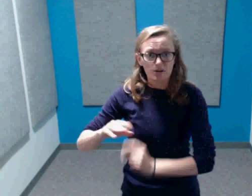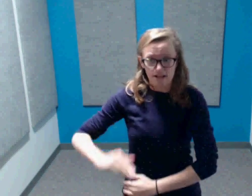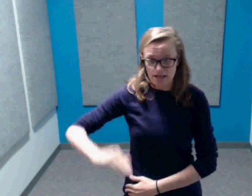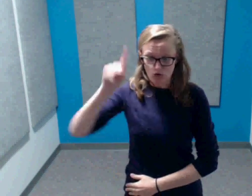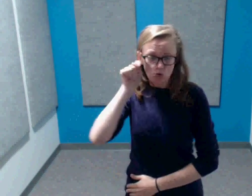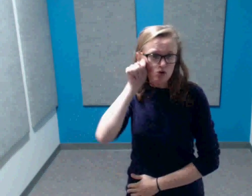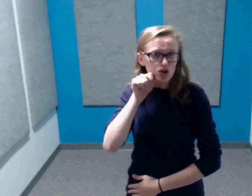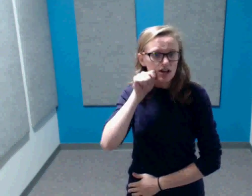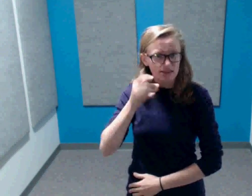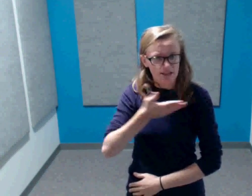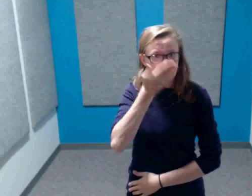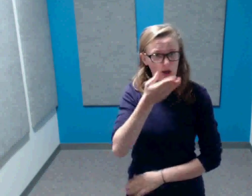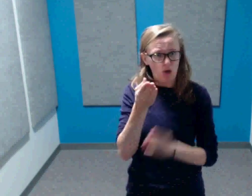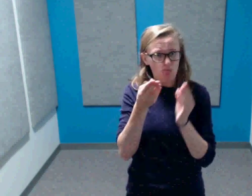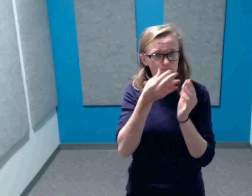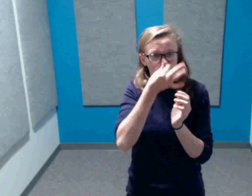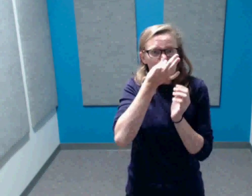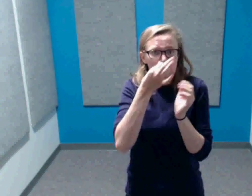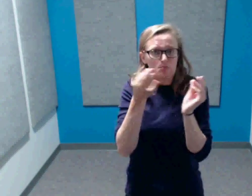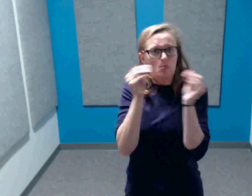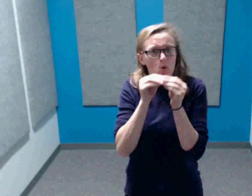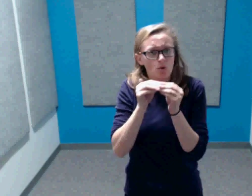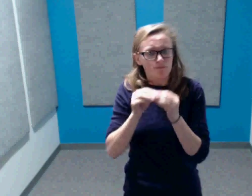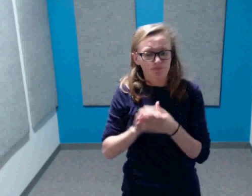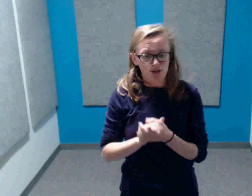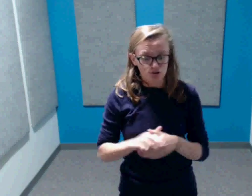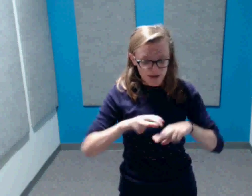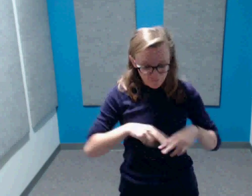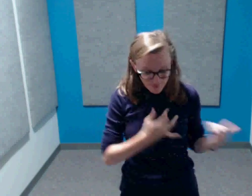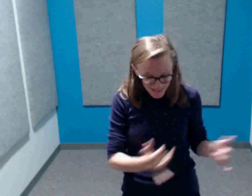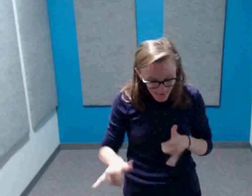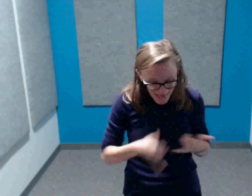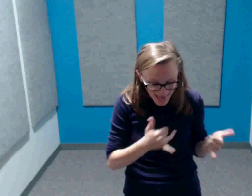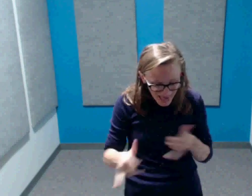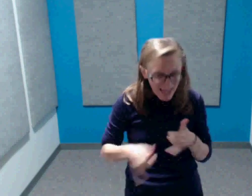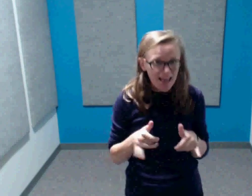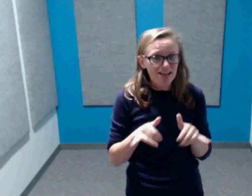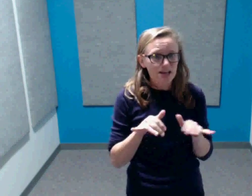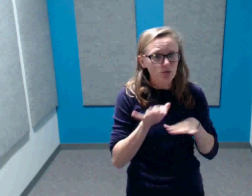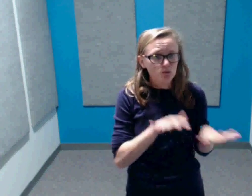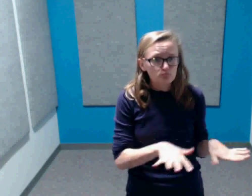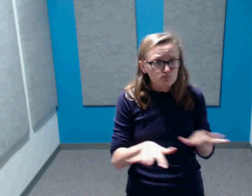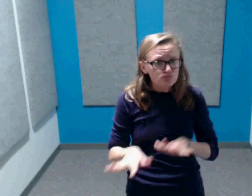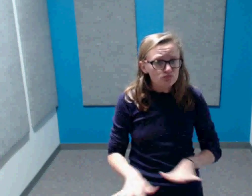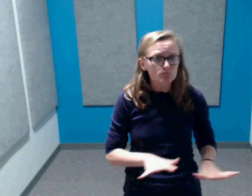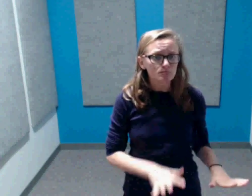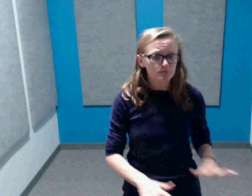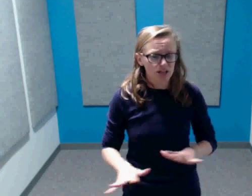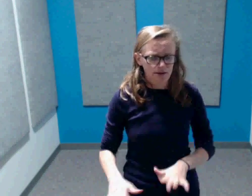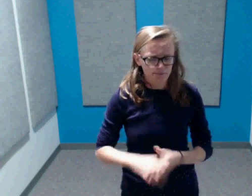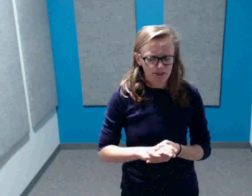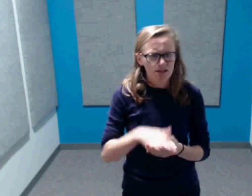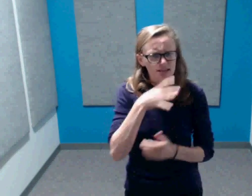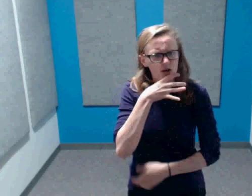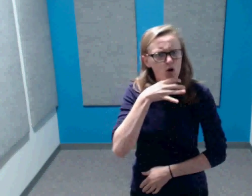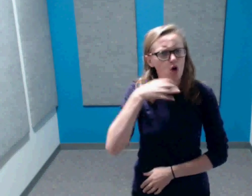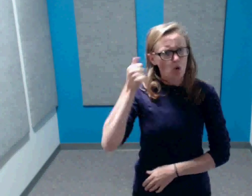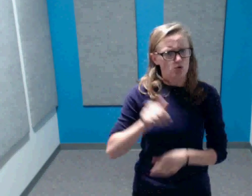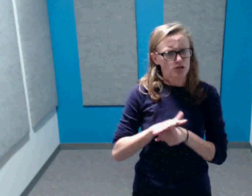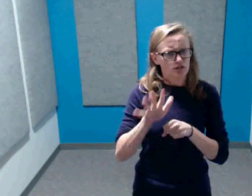right. That's exactly right. So I sit down there. Those little skunks were tame. It was amazing. They weren't old enough to know to be afraid of me yet. They didn't really. They